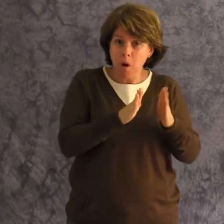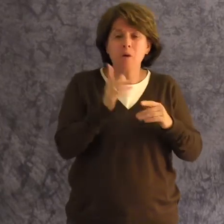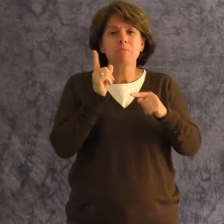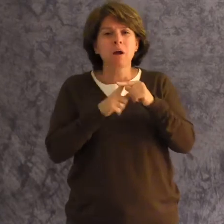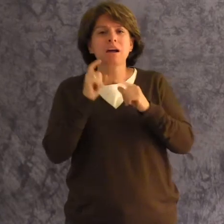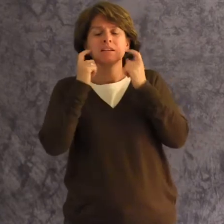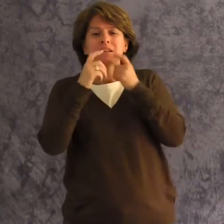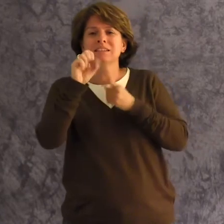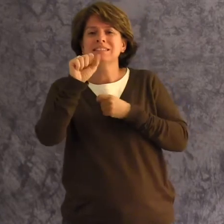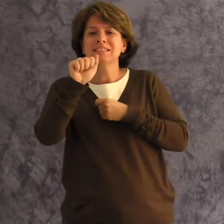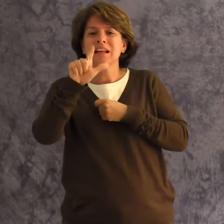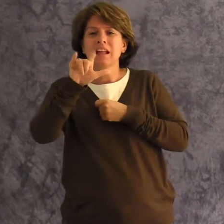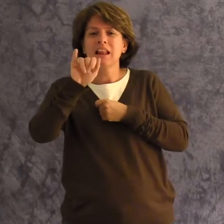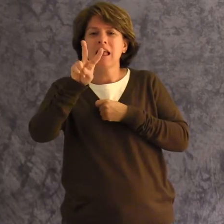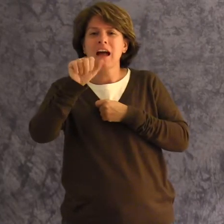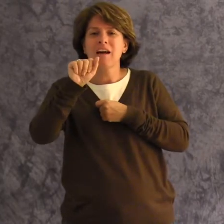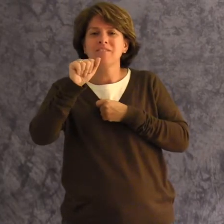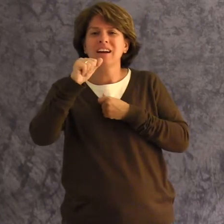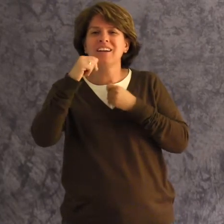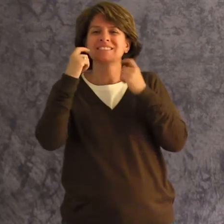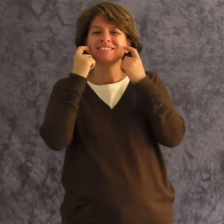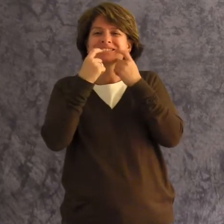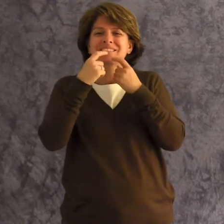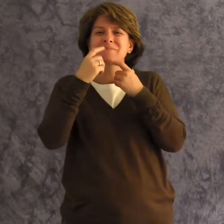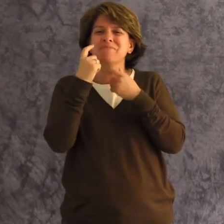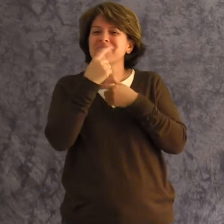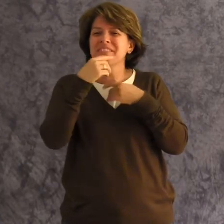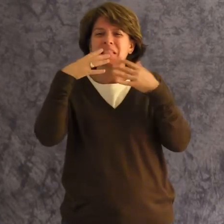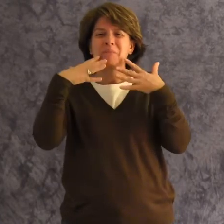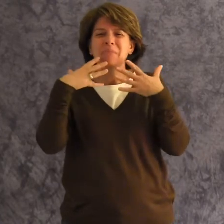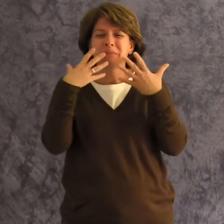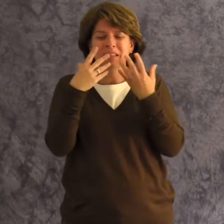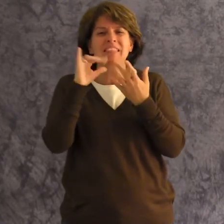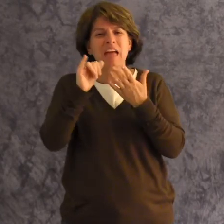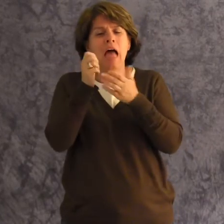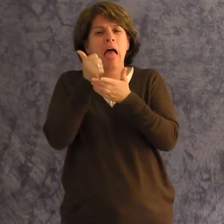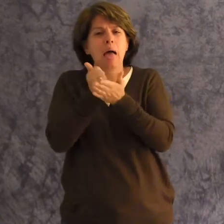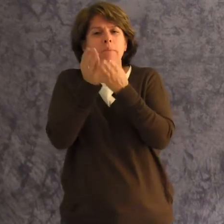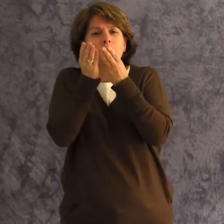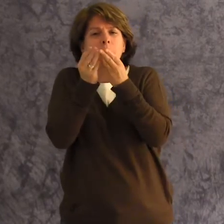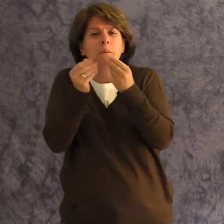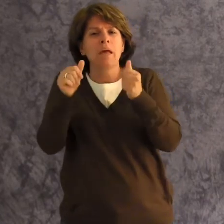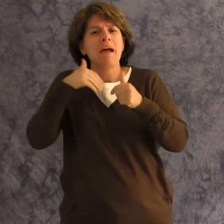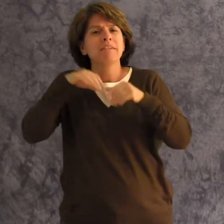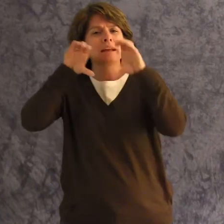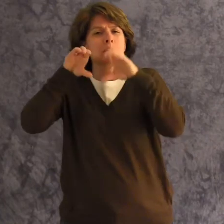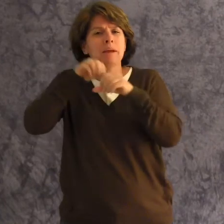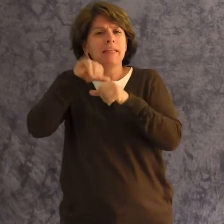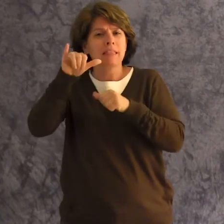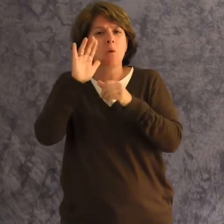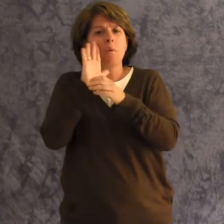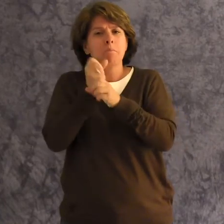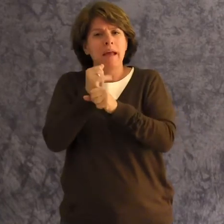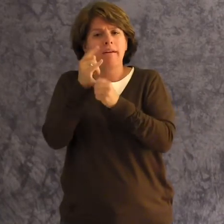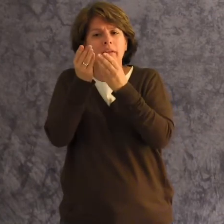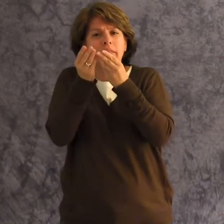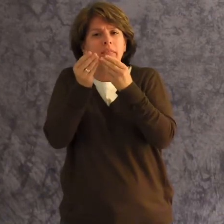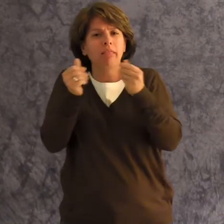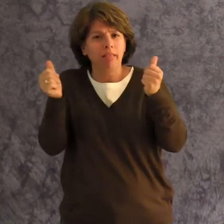Chewing will allow you to produce a very small round ball of food known as a bolus that will be sent through your esophagus into your